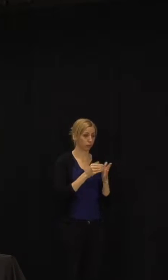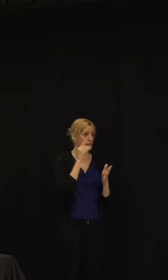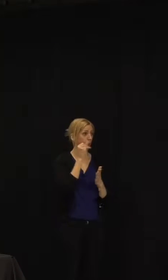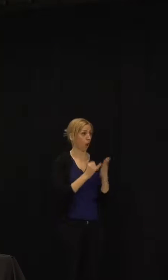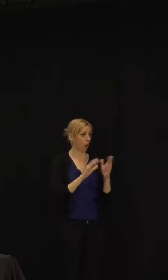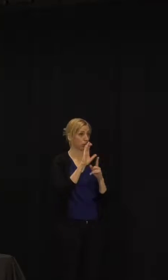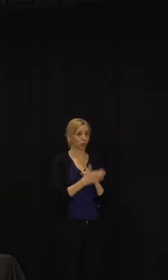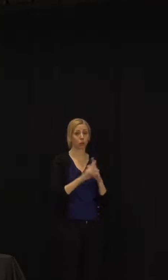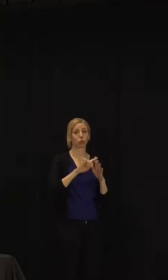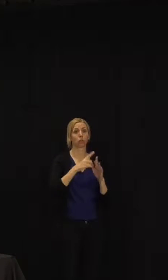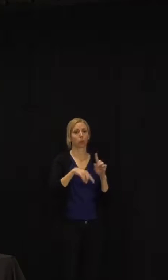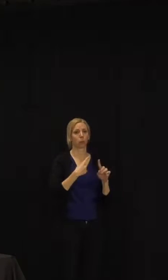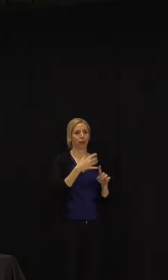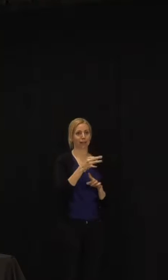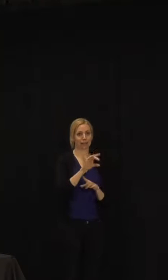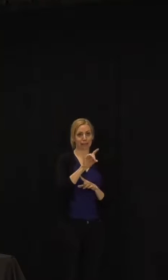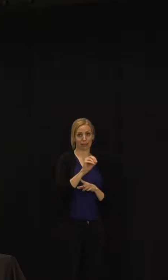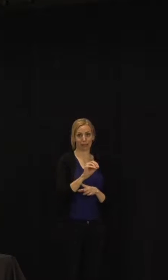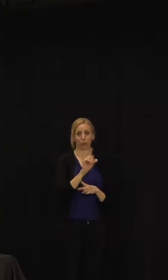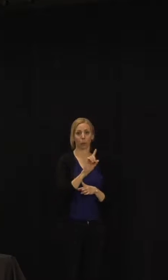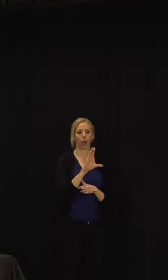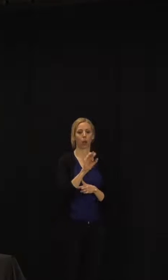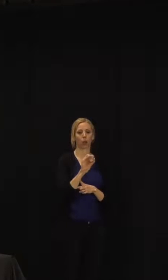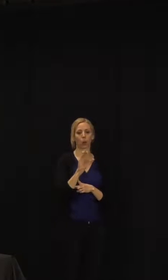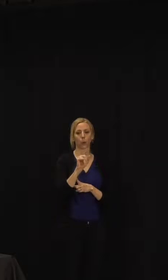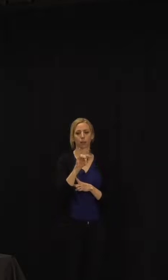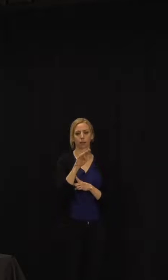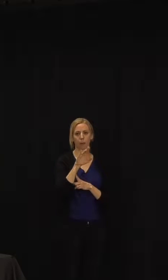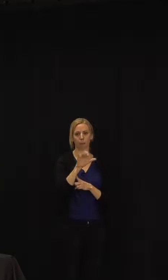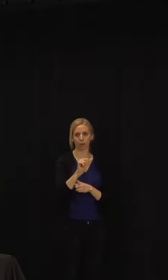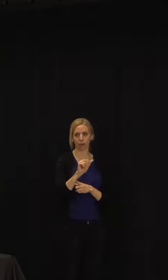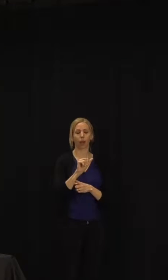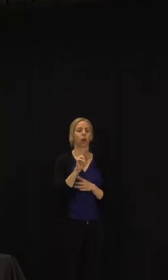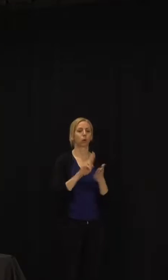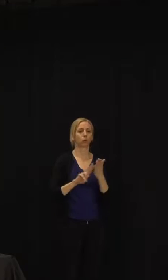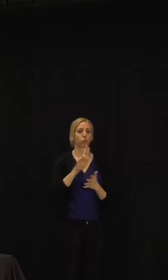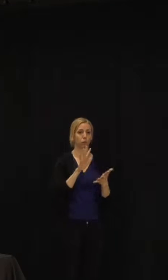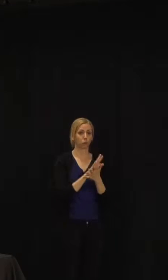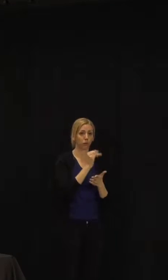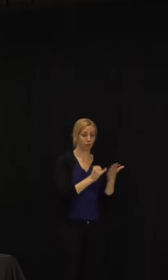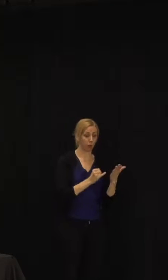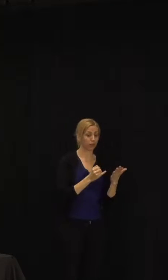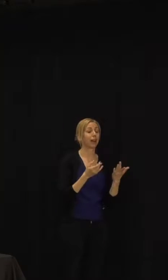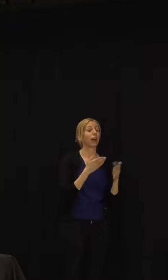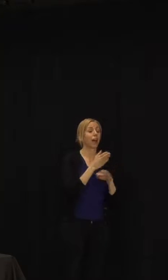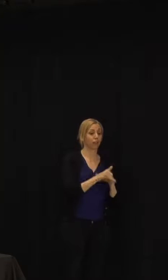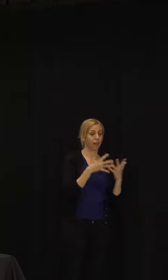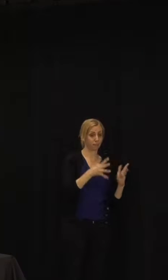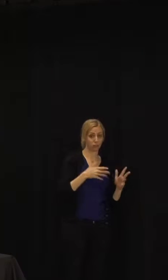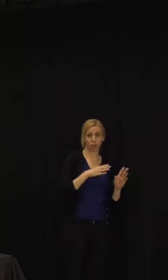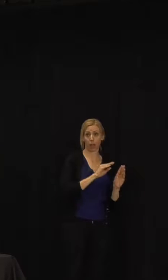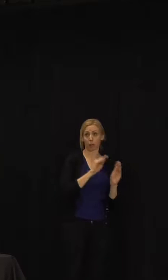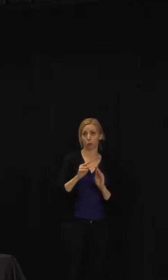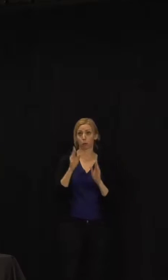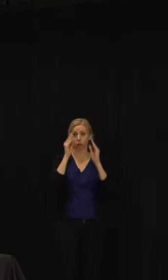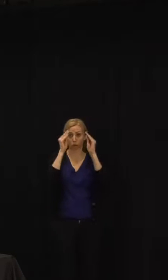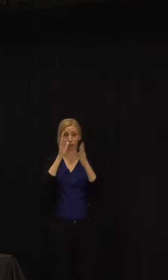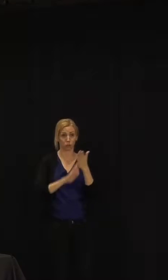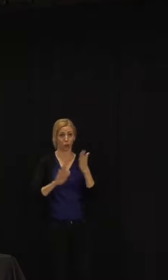started in 1980 at Columbia University School of the Arts, then moved to Teachers College, where I also directed the graduate program in